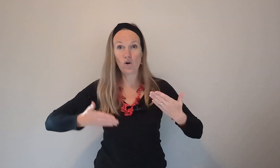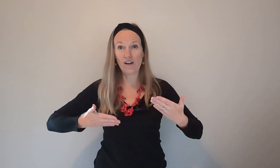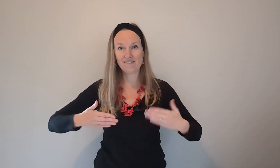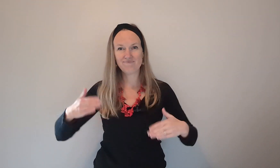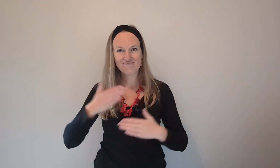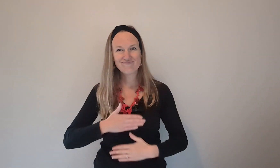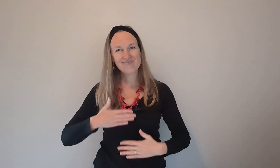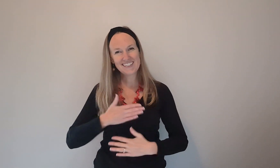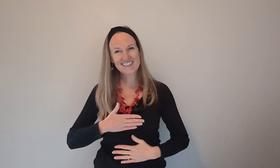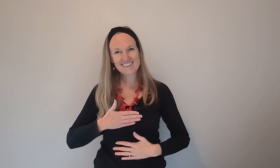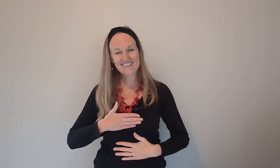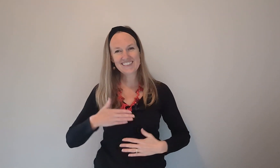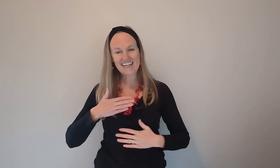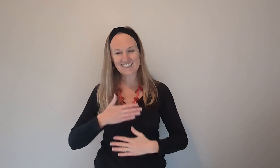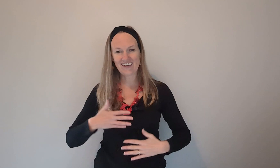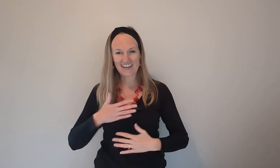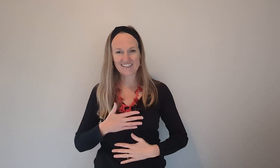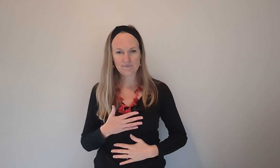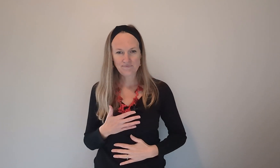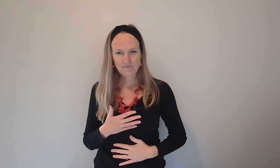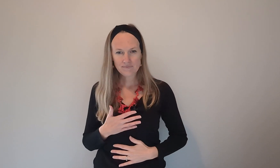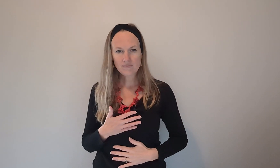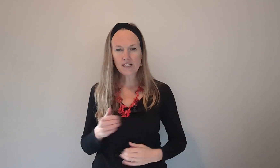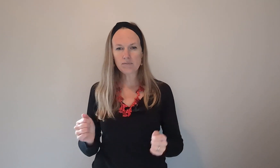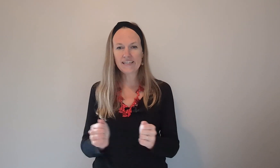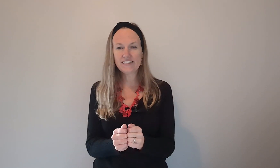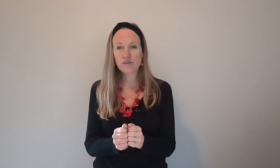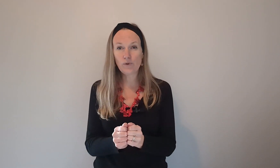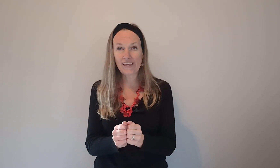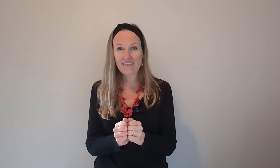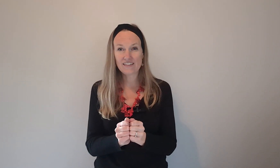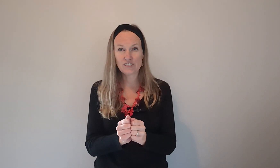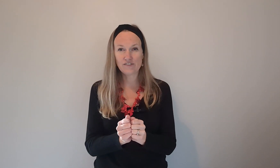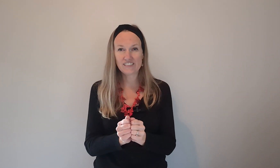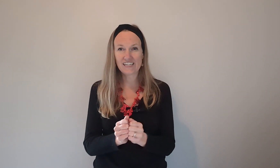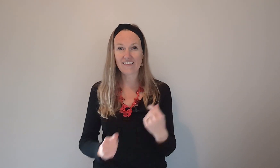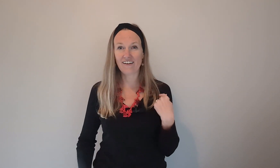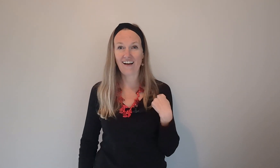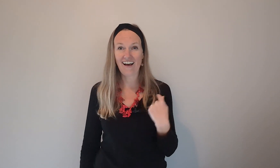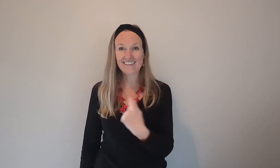joy. Pleased. I'm satisfied. Pleased with, two fists together, us.